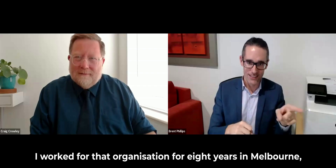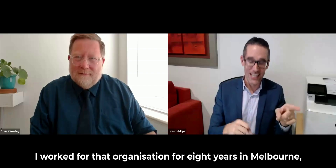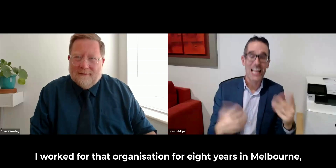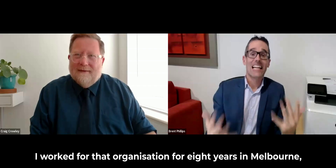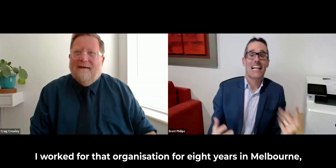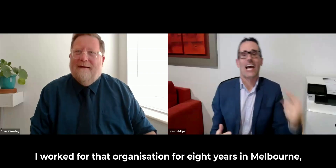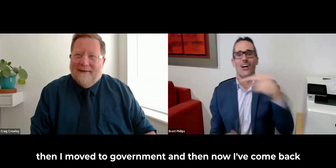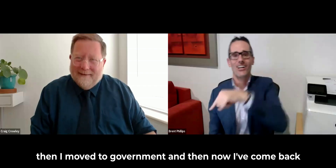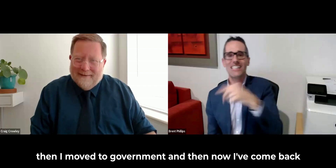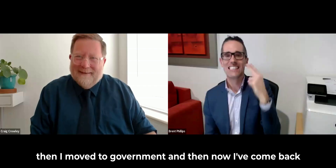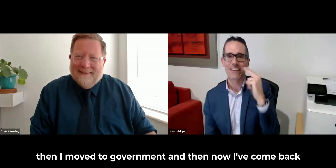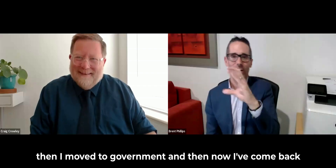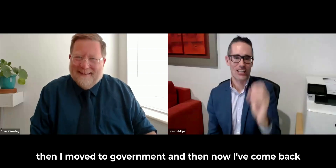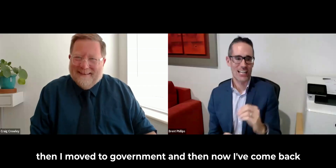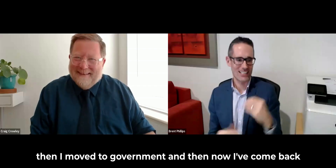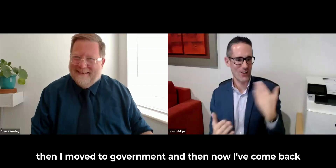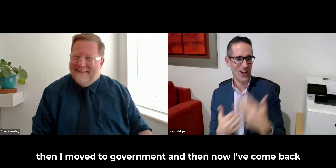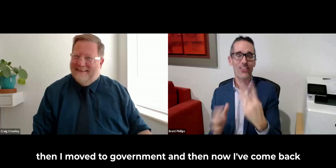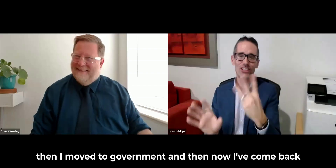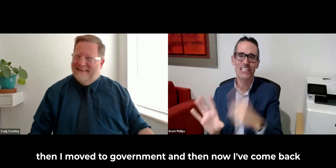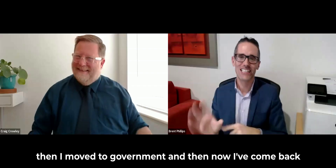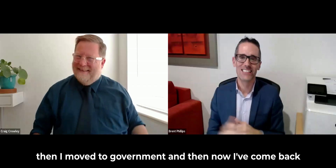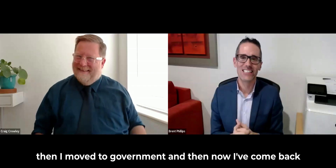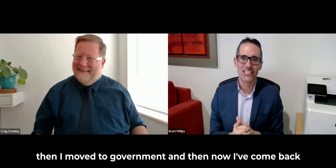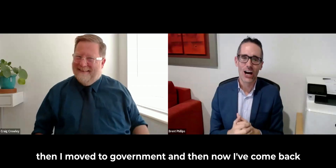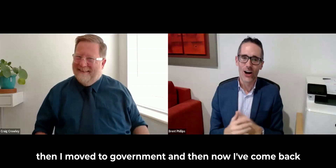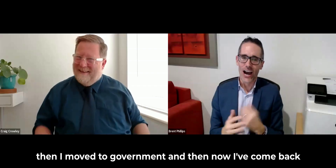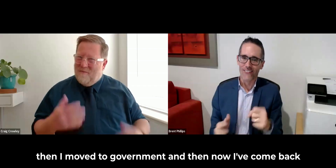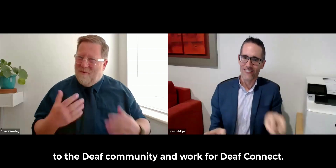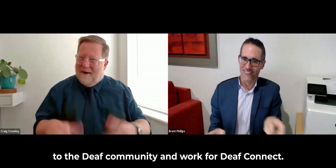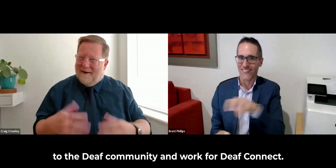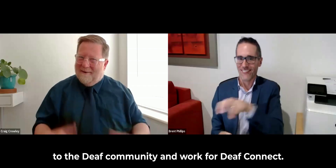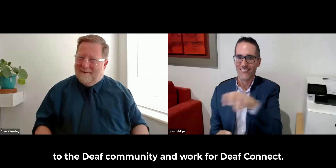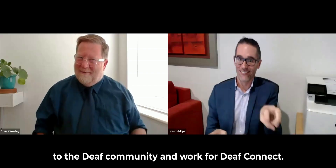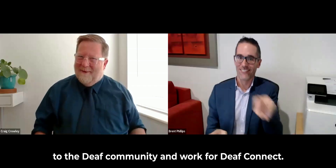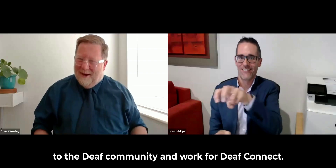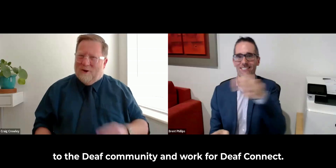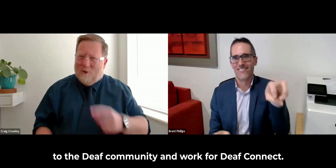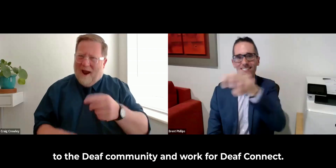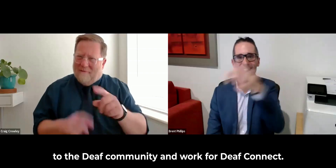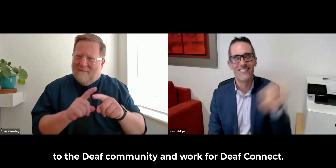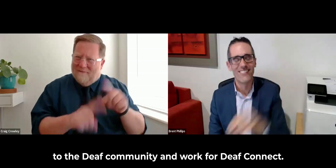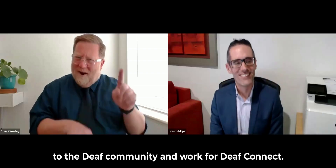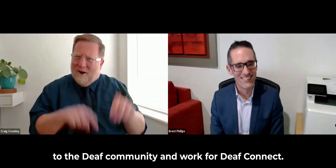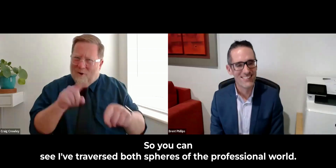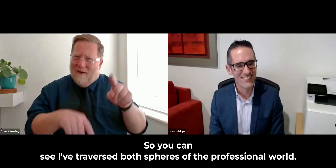Melbourne. Then I moved to government, and then now I've come back to the deaf community and worked for Deaf Connect. So you can